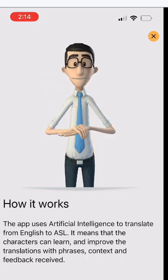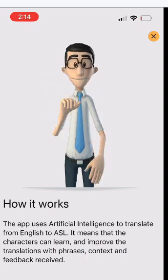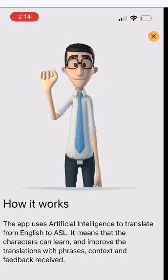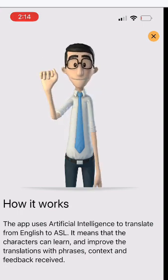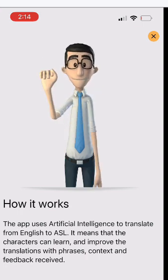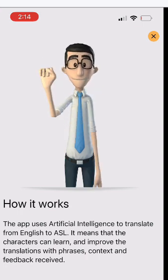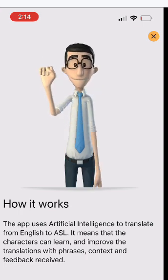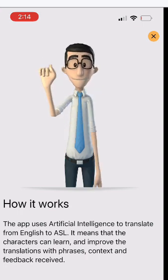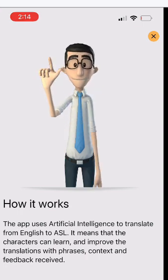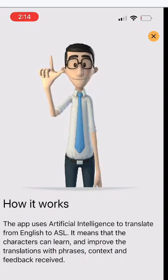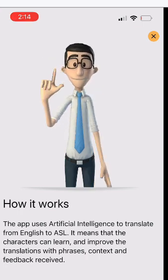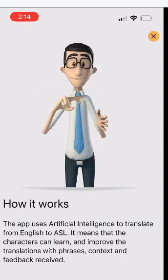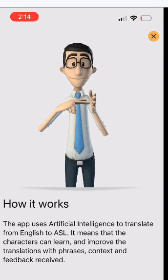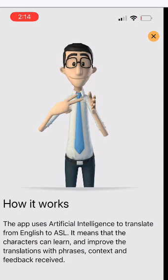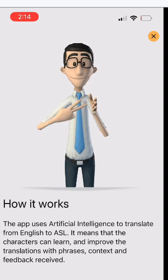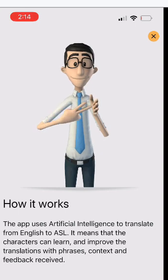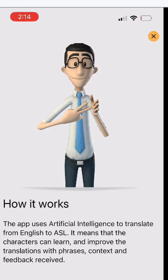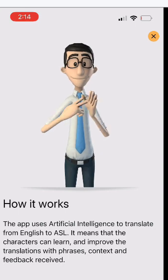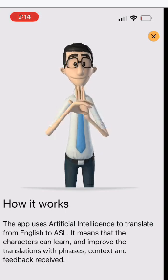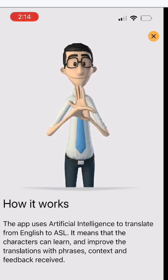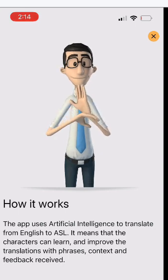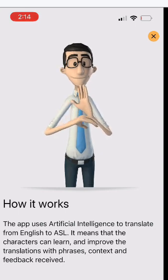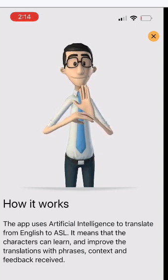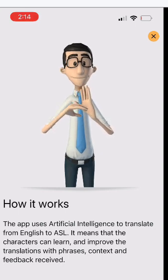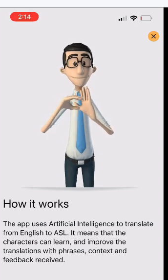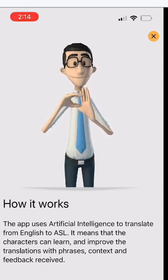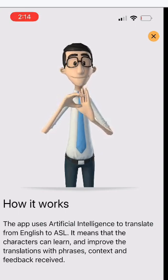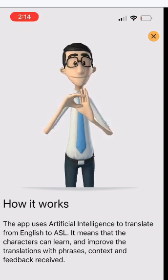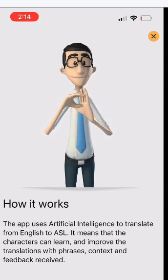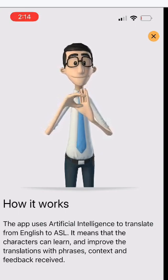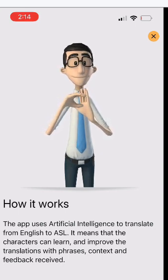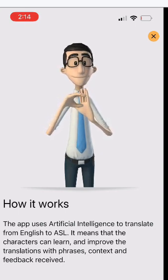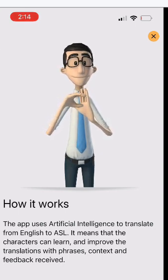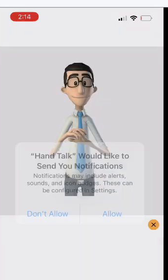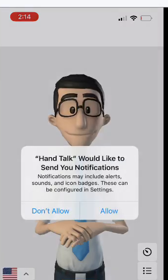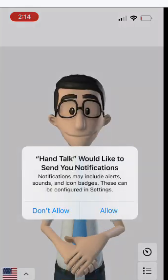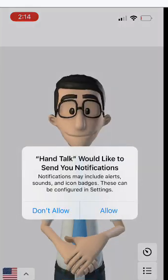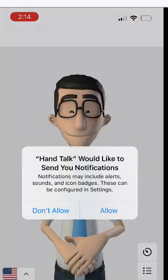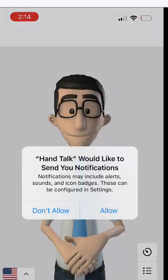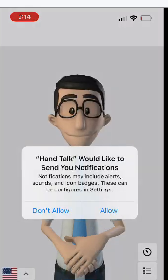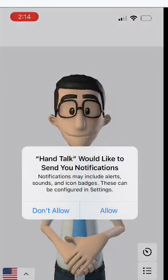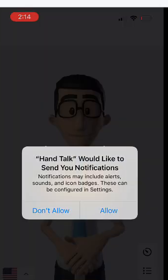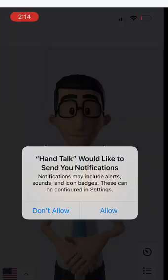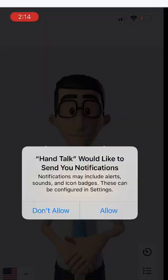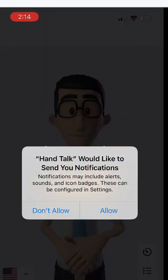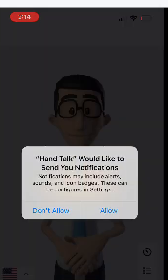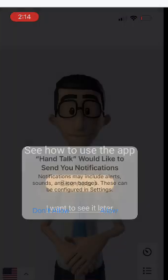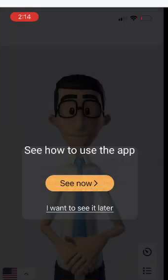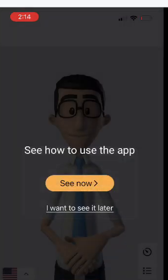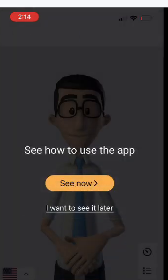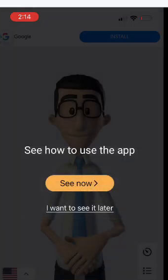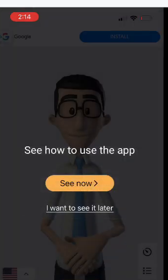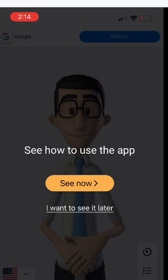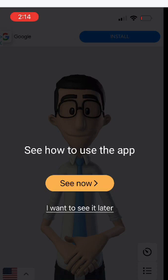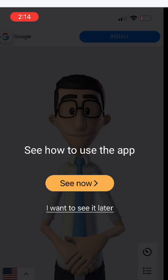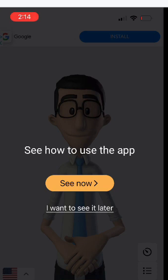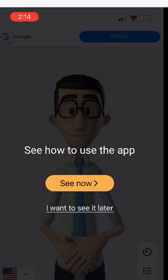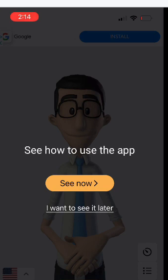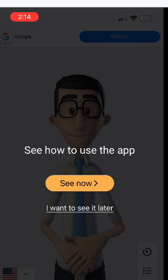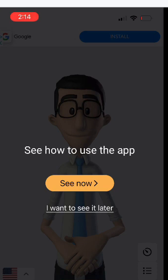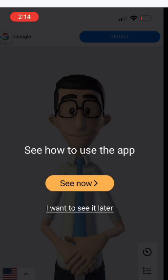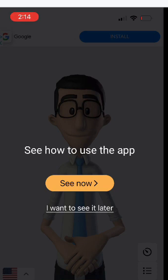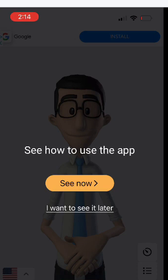and then you're going to either type or text what you want translated. You can use the voice feature